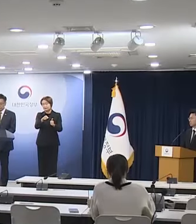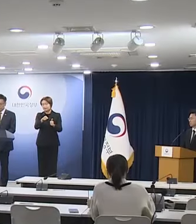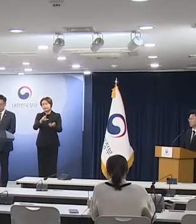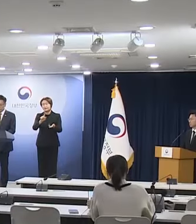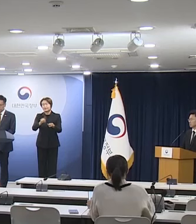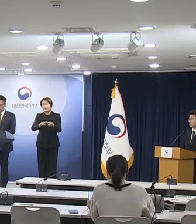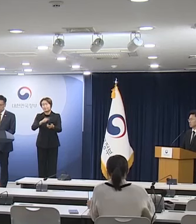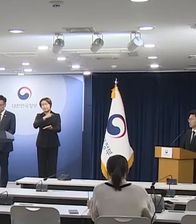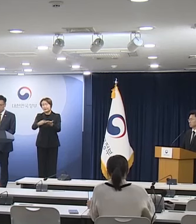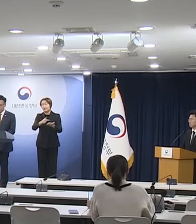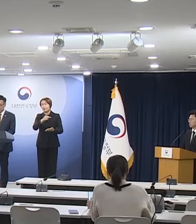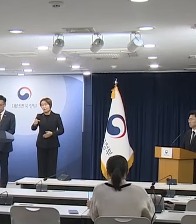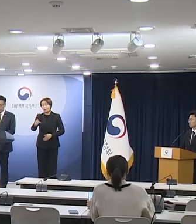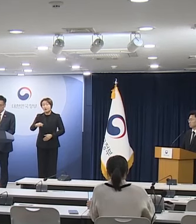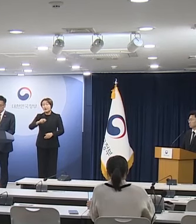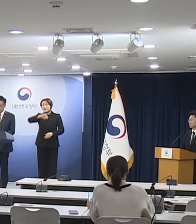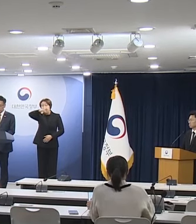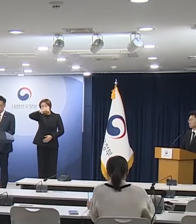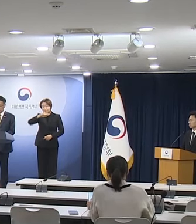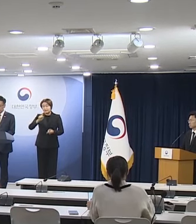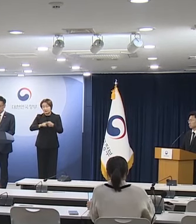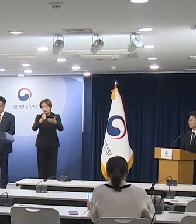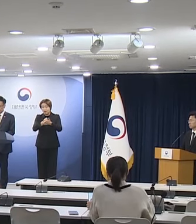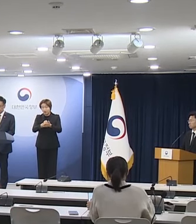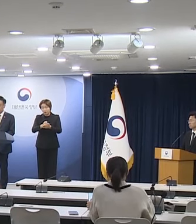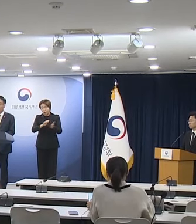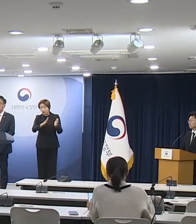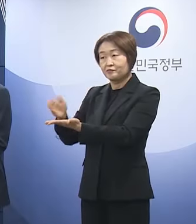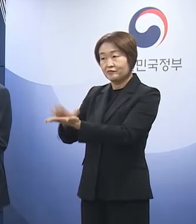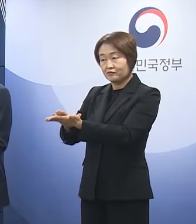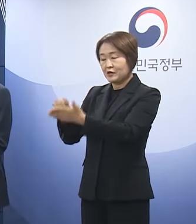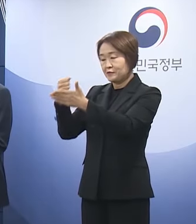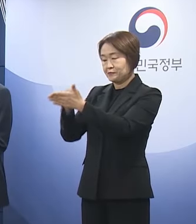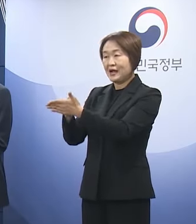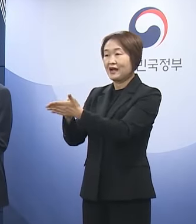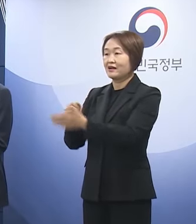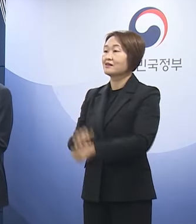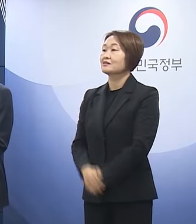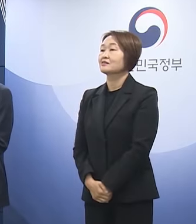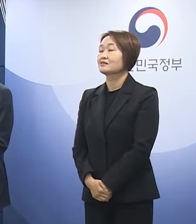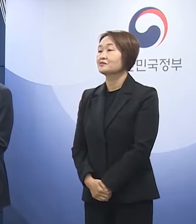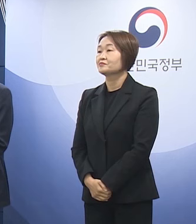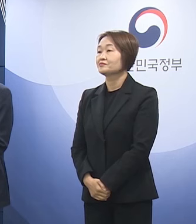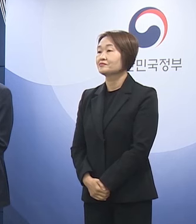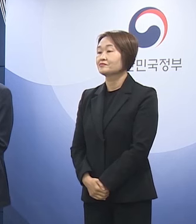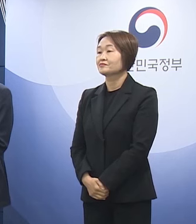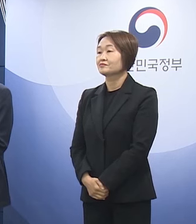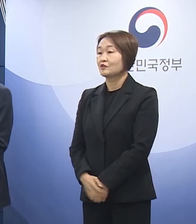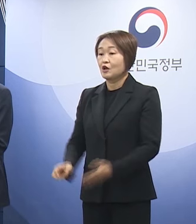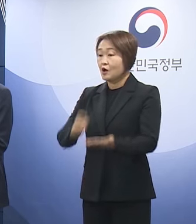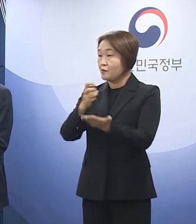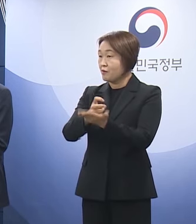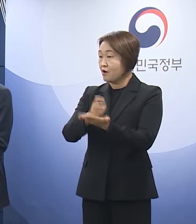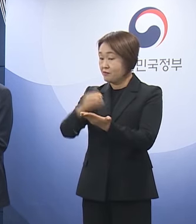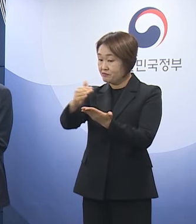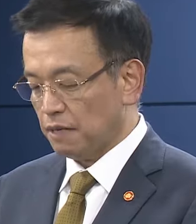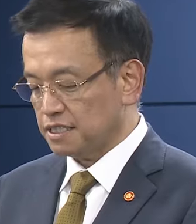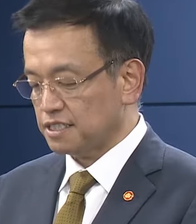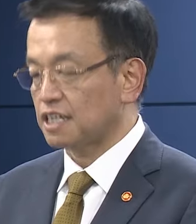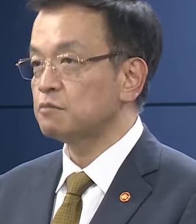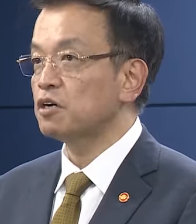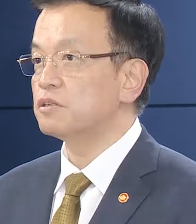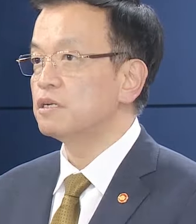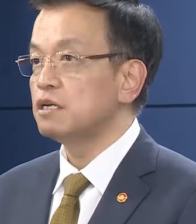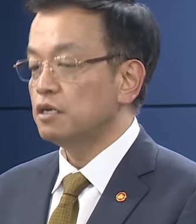limited impact as it was lifted quickly. He stressed that the order was done in accordance with the constitution and laws. The finance minister